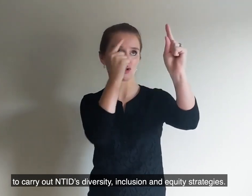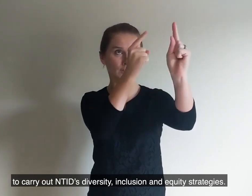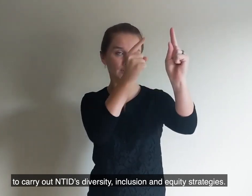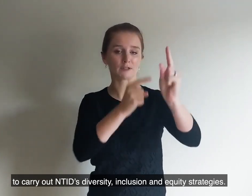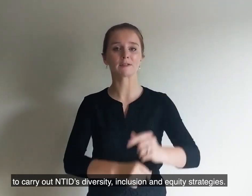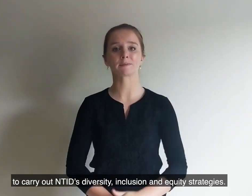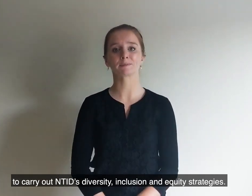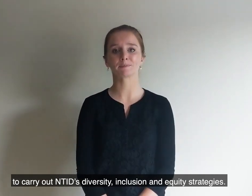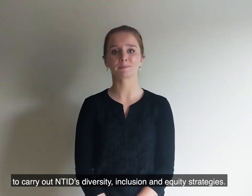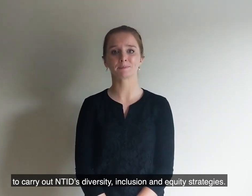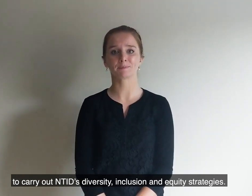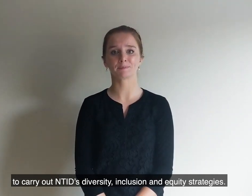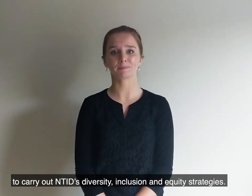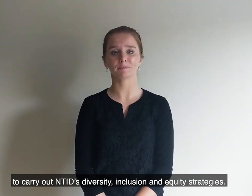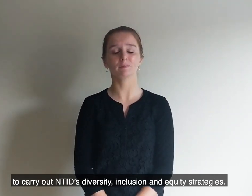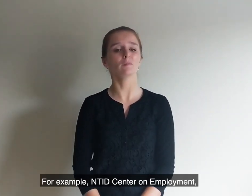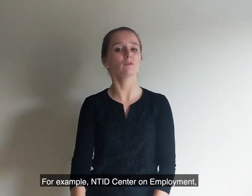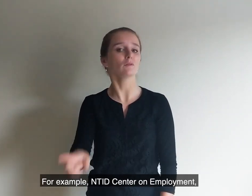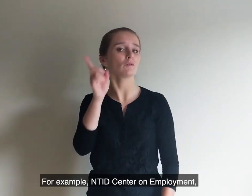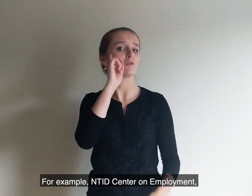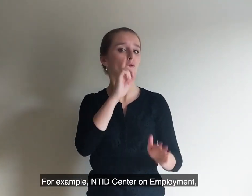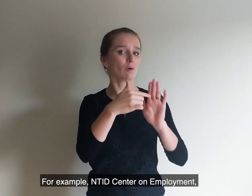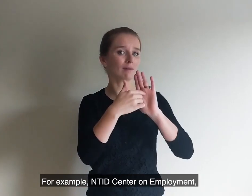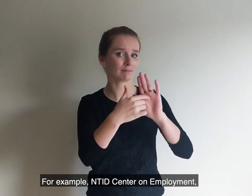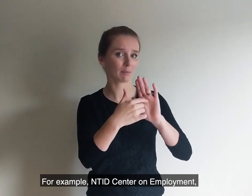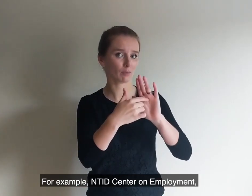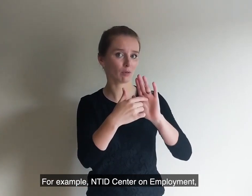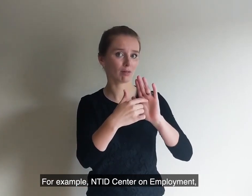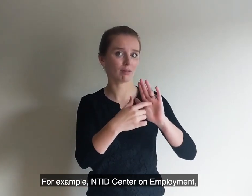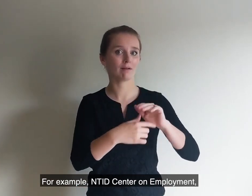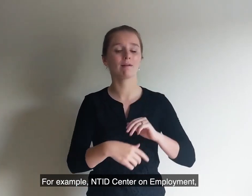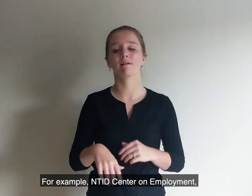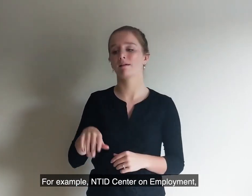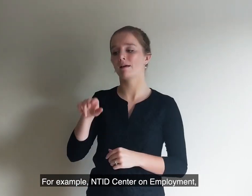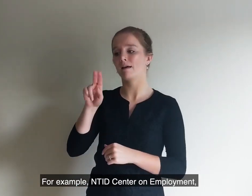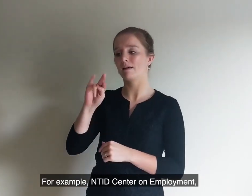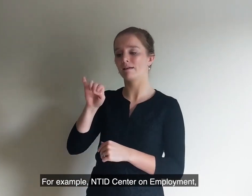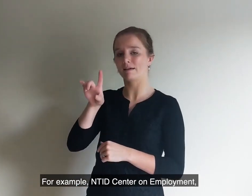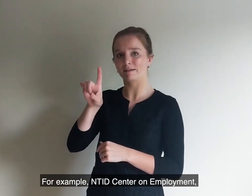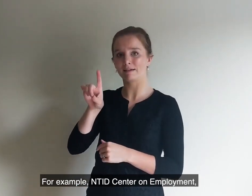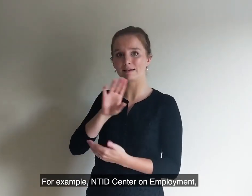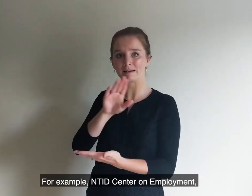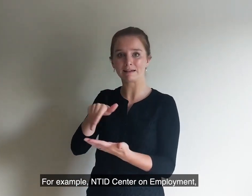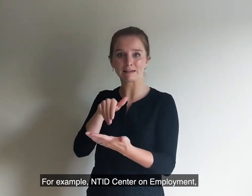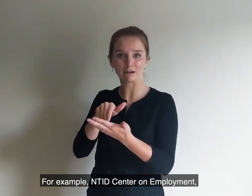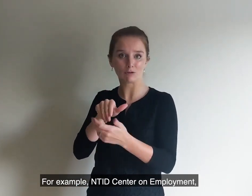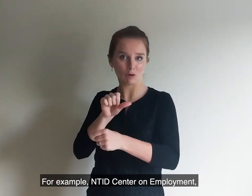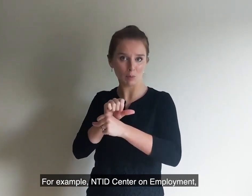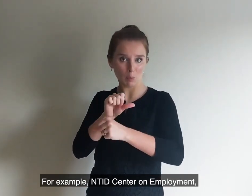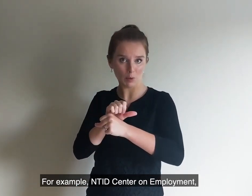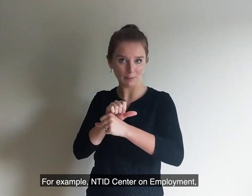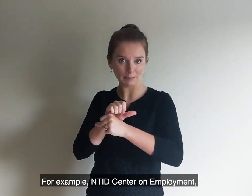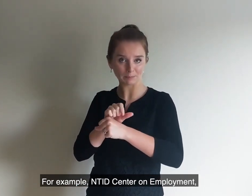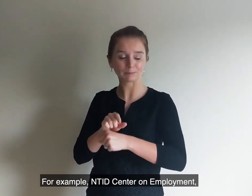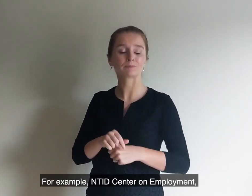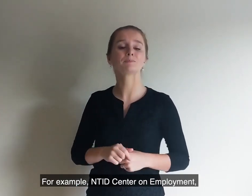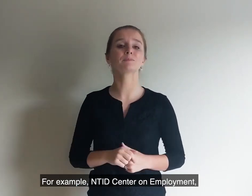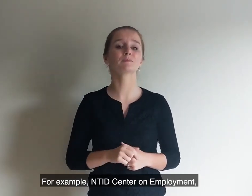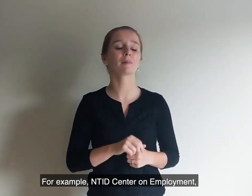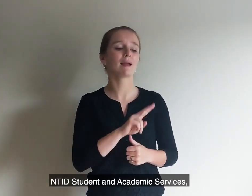For example, NTID Center on Employment, NTID Student and Academic